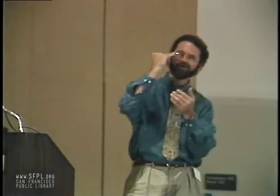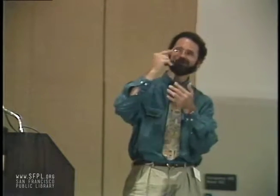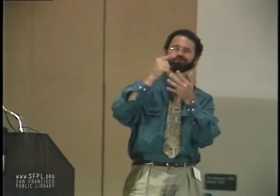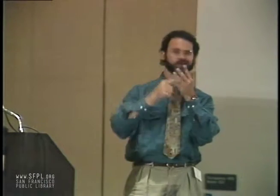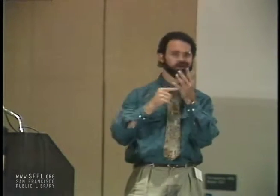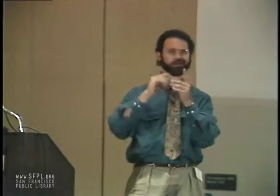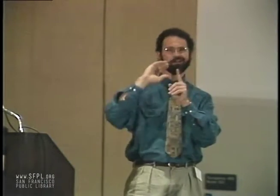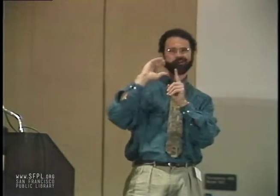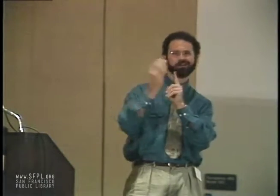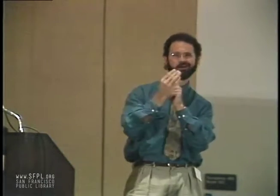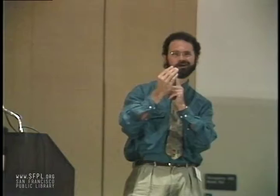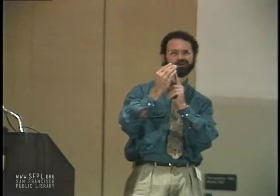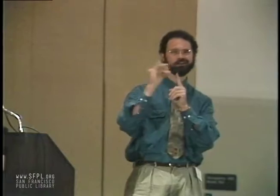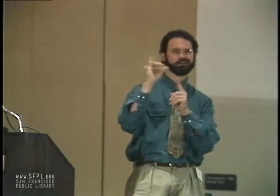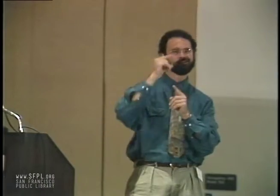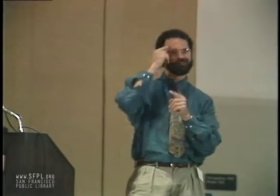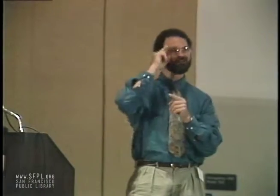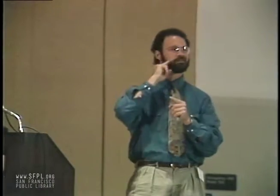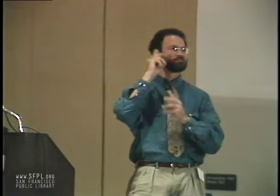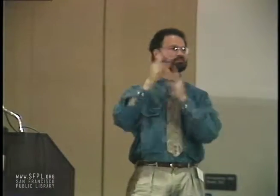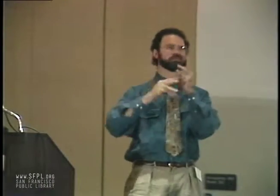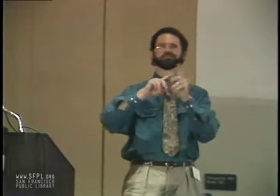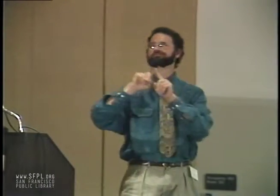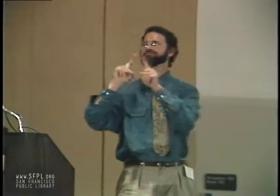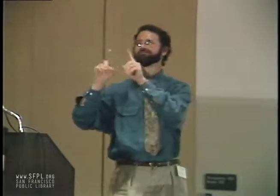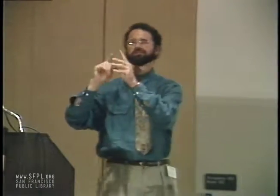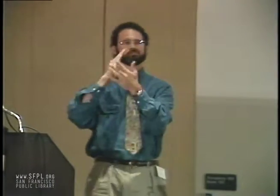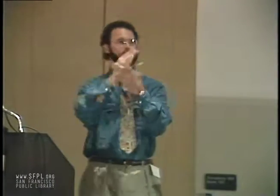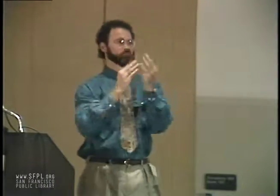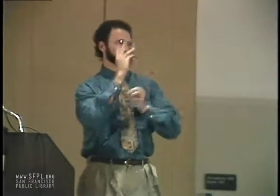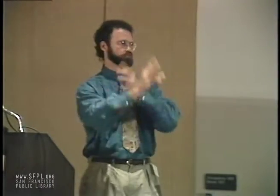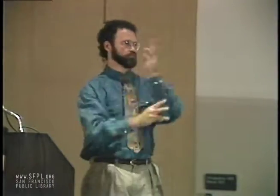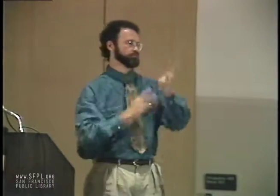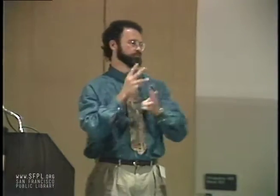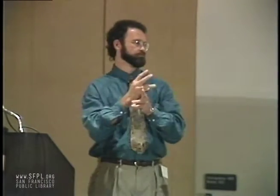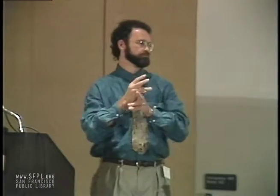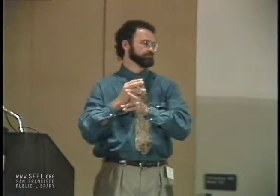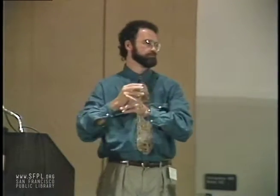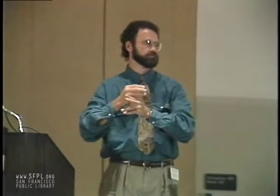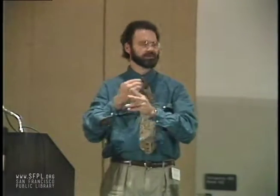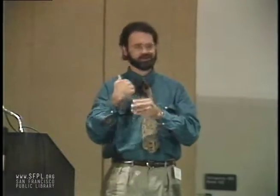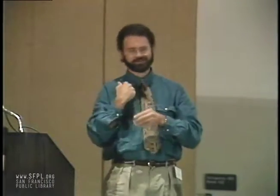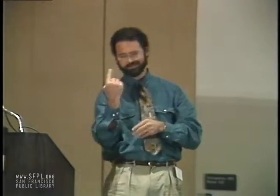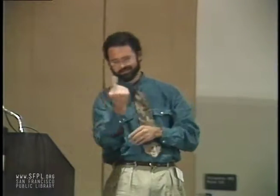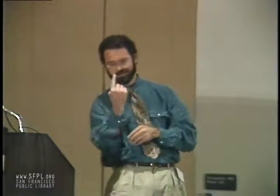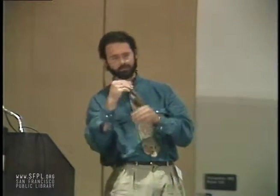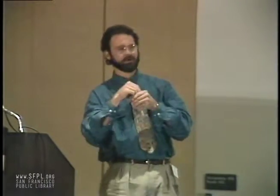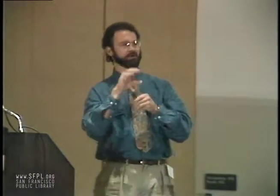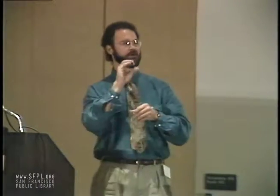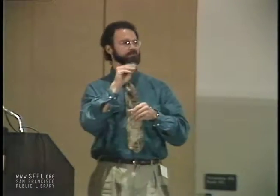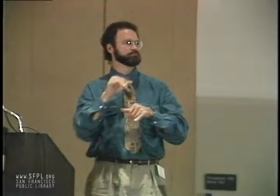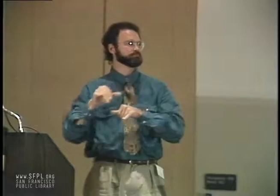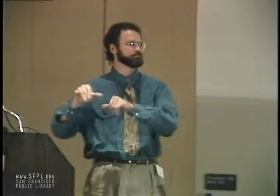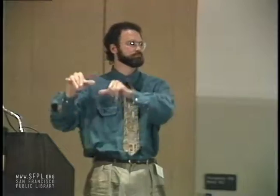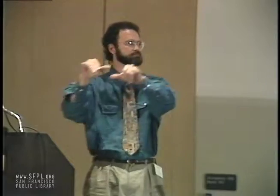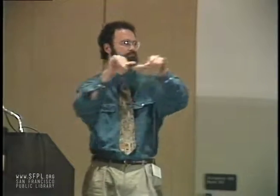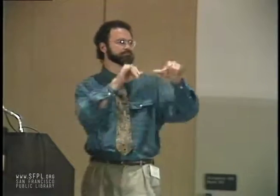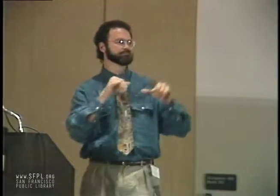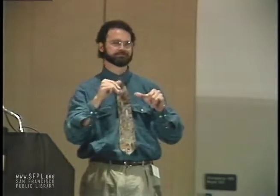And I'd like to give you an idea of what culture is like for deaf people around the world as well. You know, what